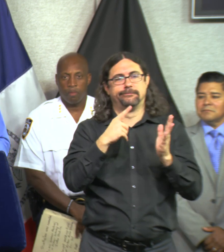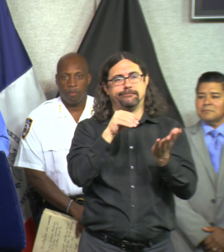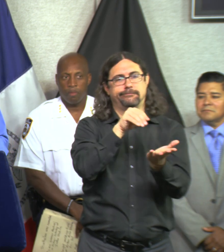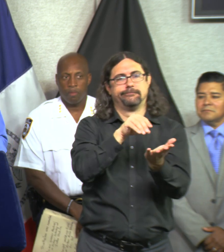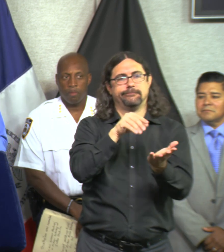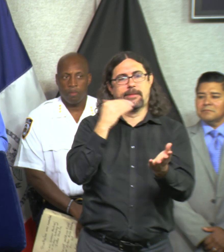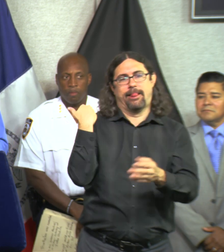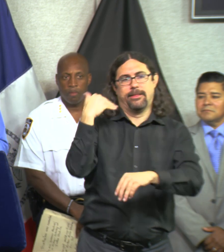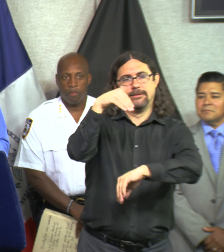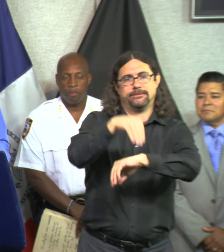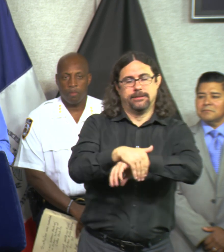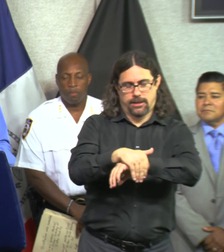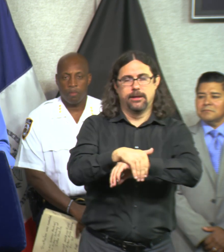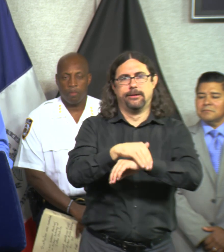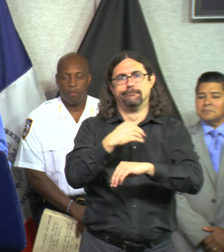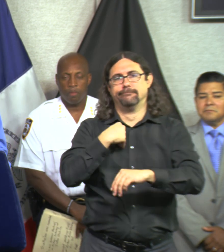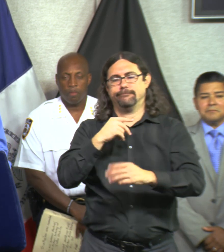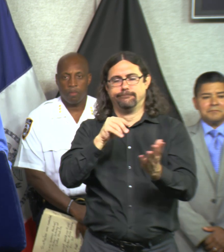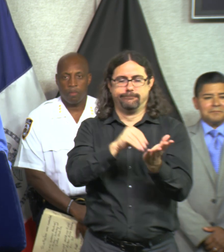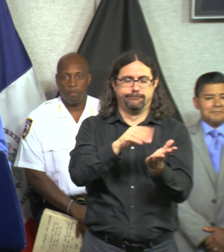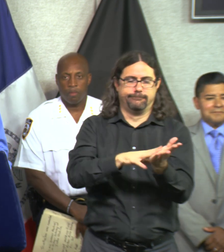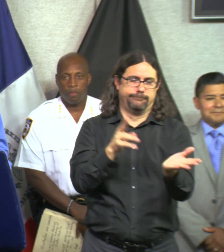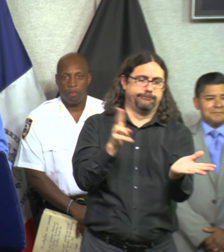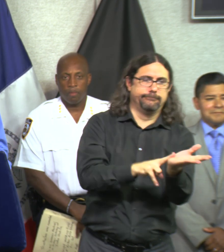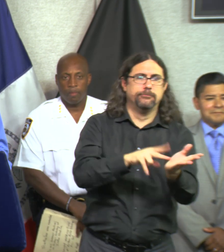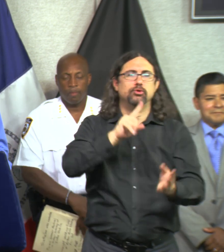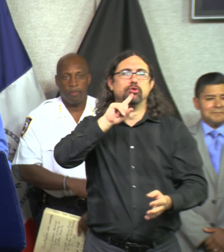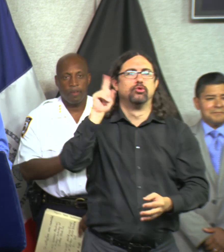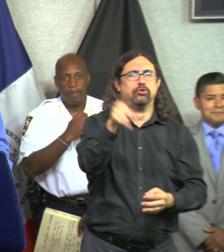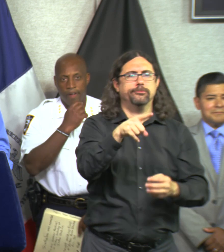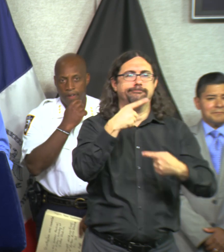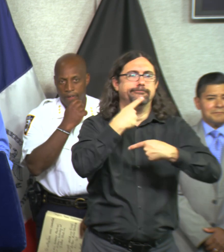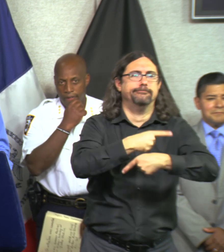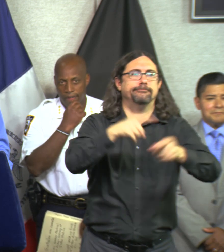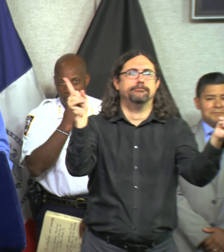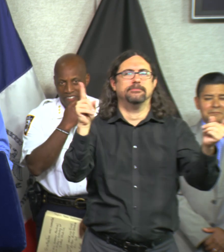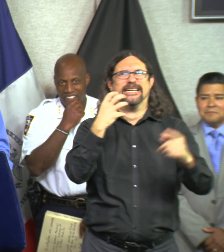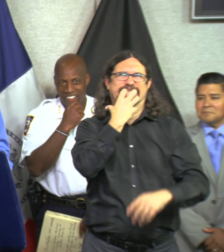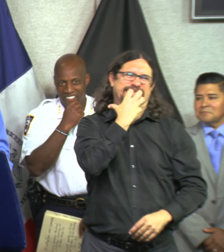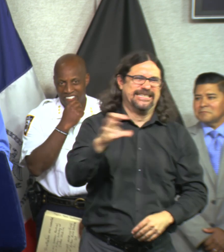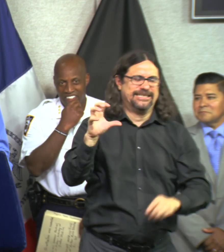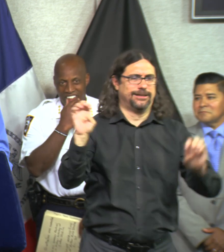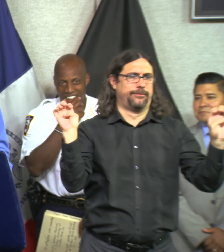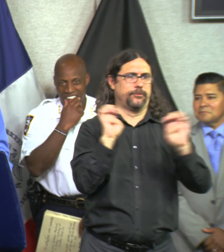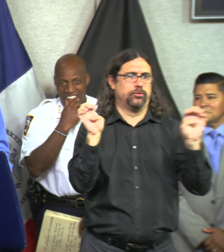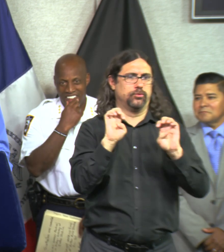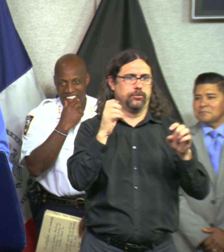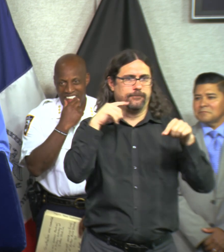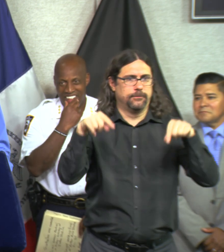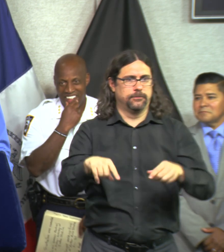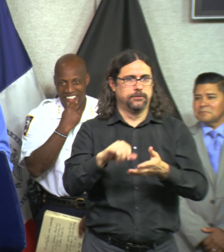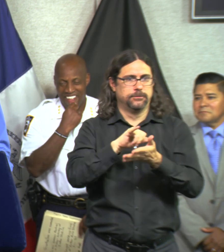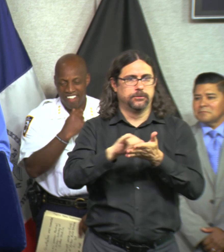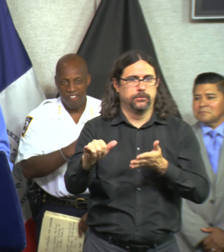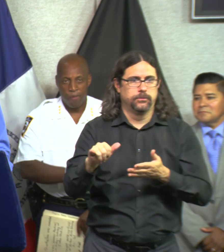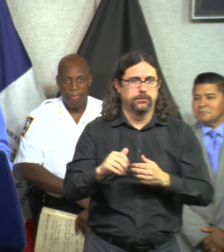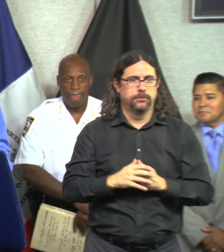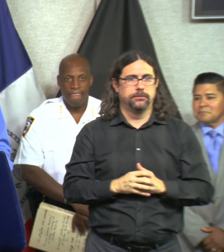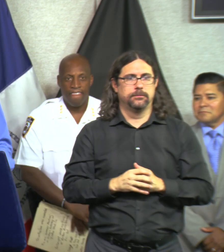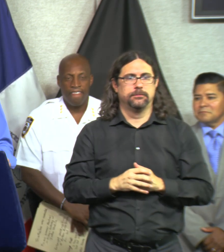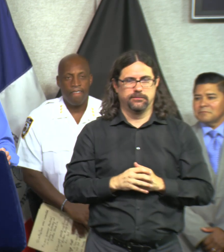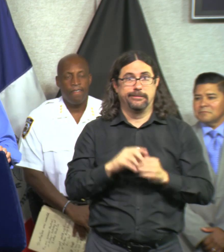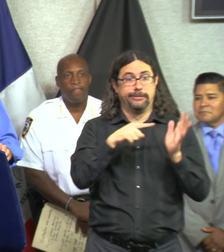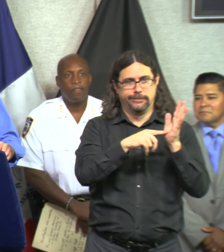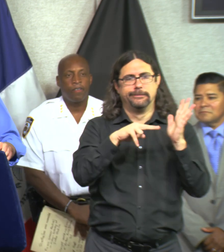talk about some of the specific requirements of that executive order, but we are mandating certain actions take place to